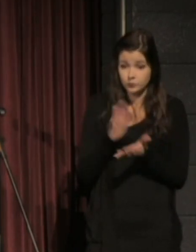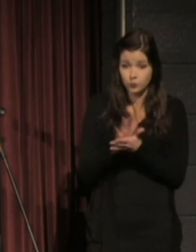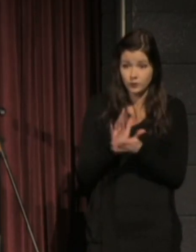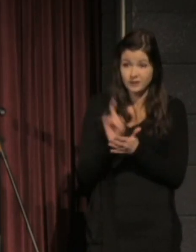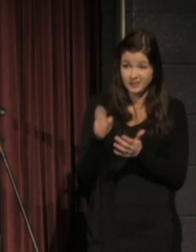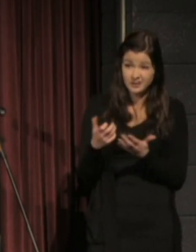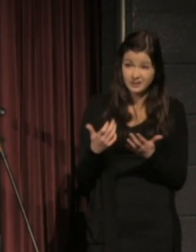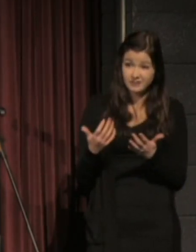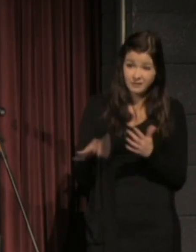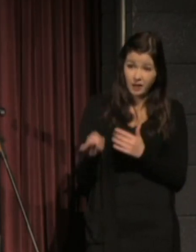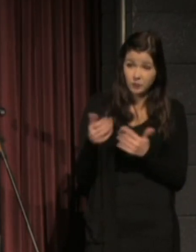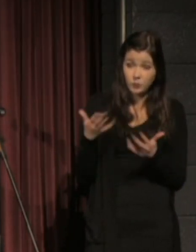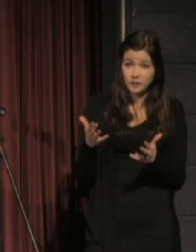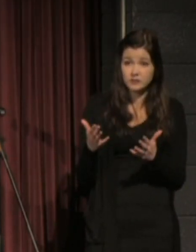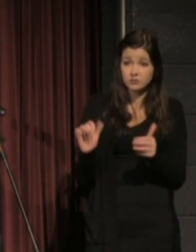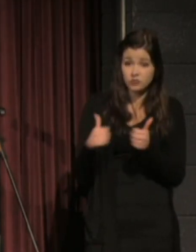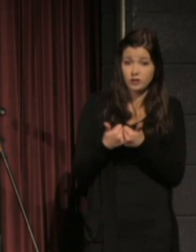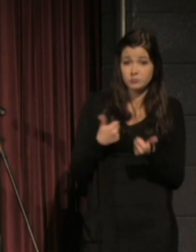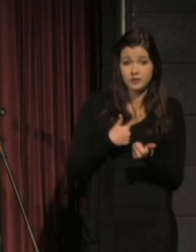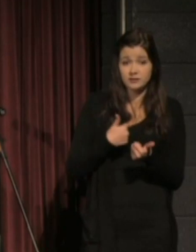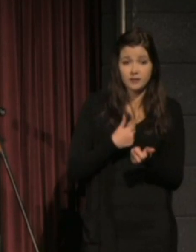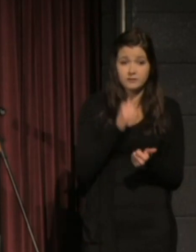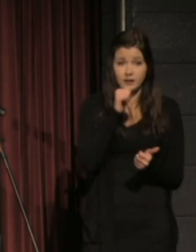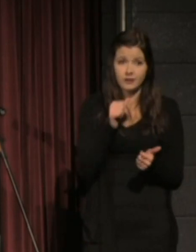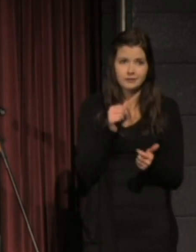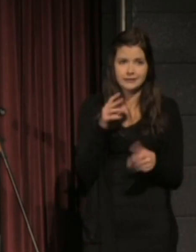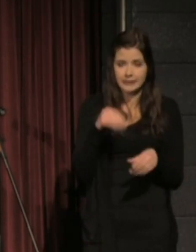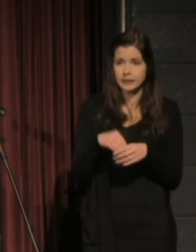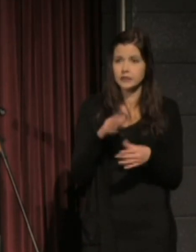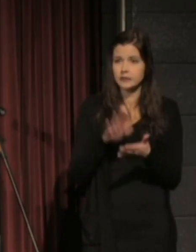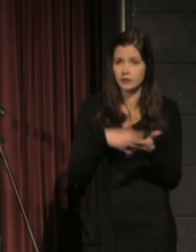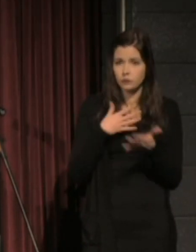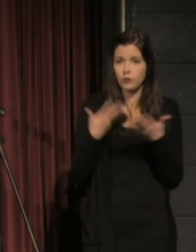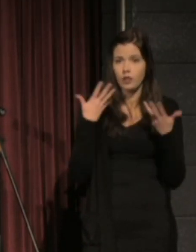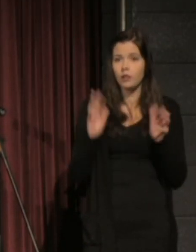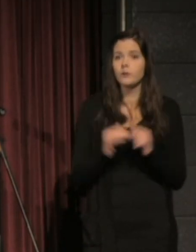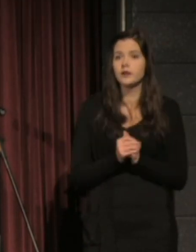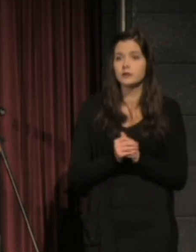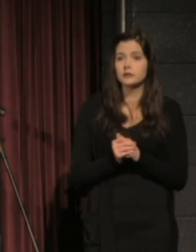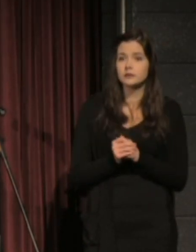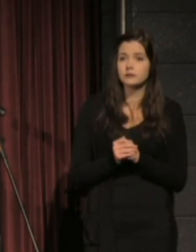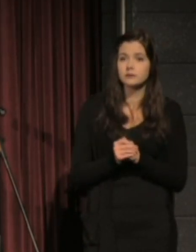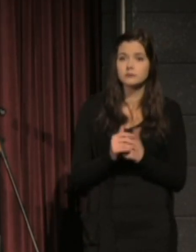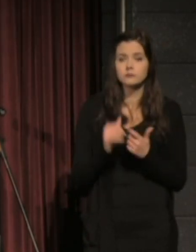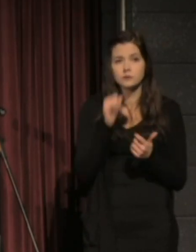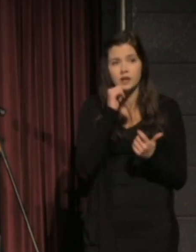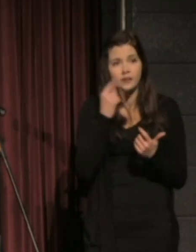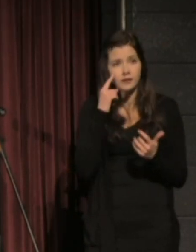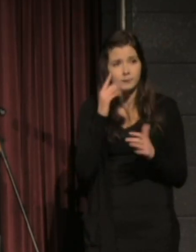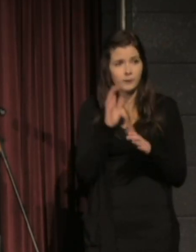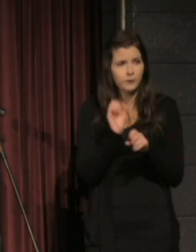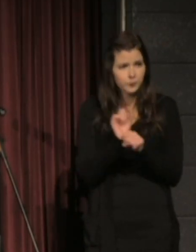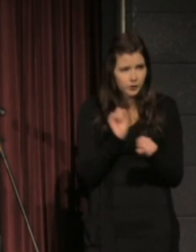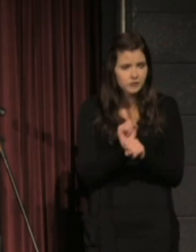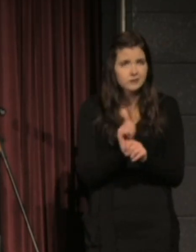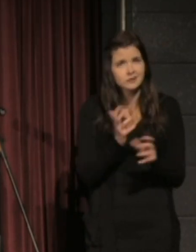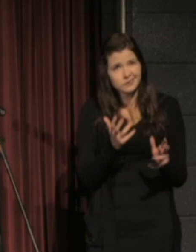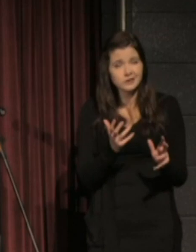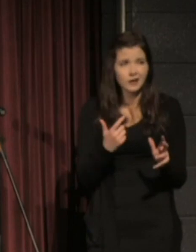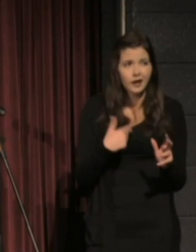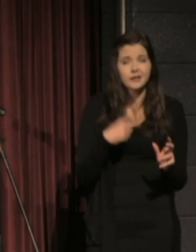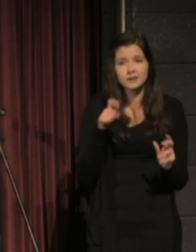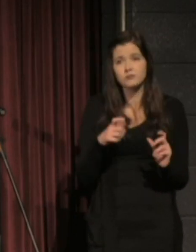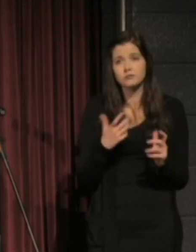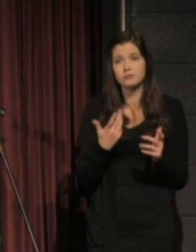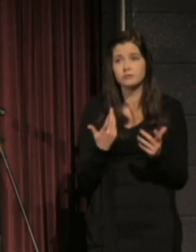find ways to challenge myself that weren't built into my schedule. Rather than just considering my work work, I would need to